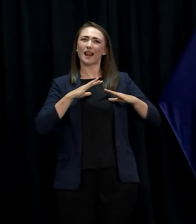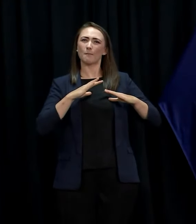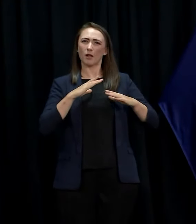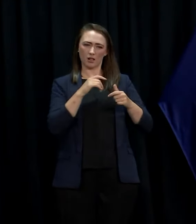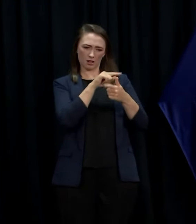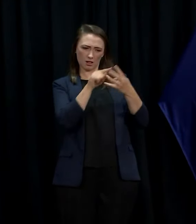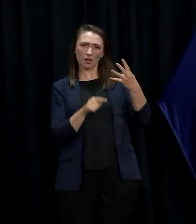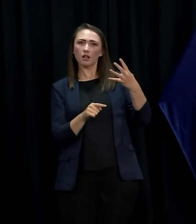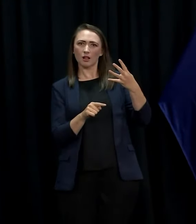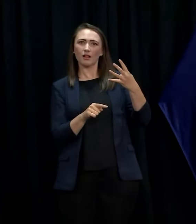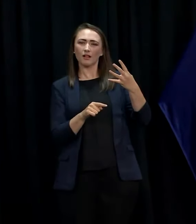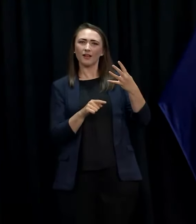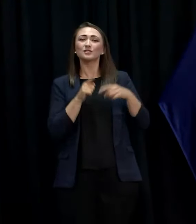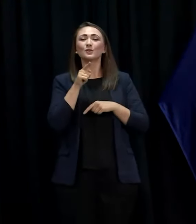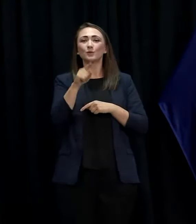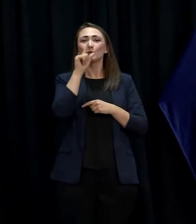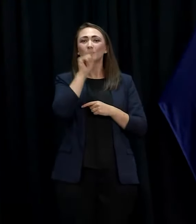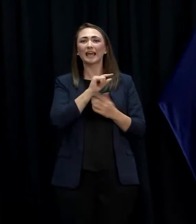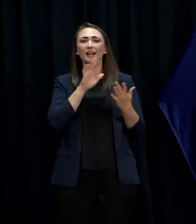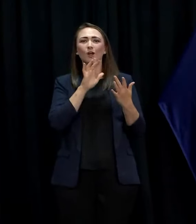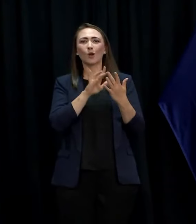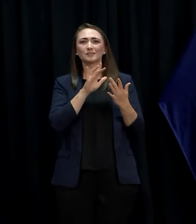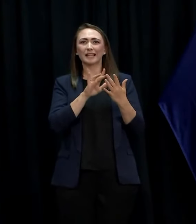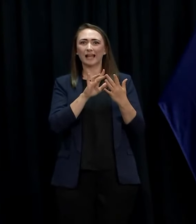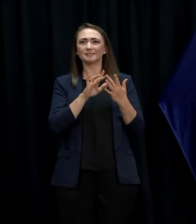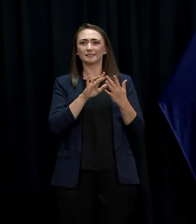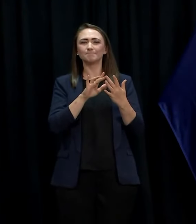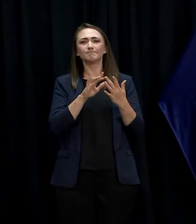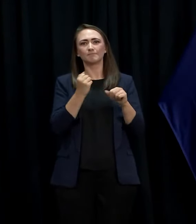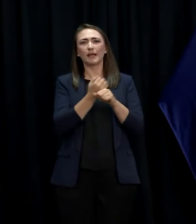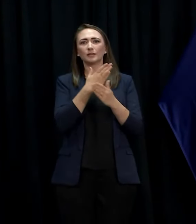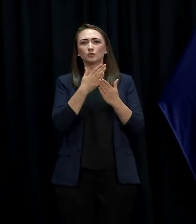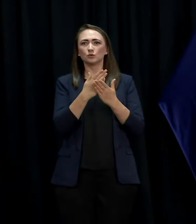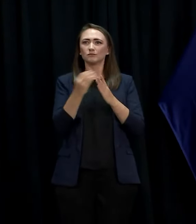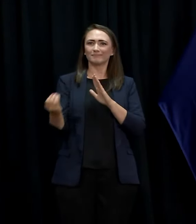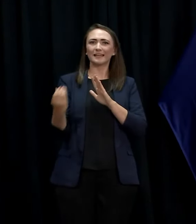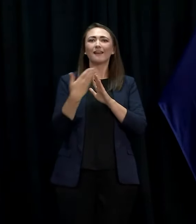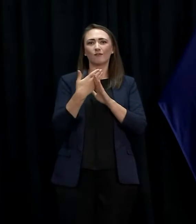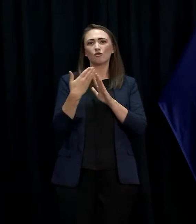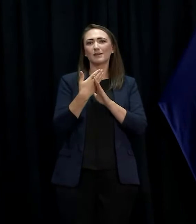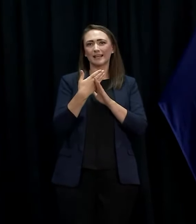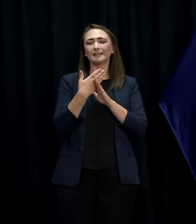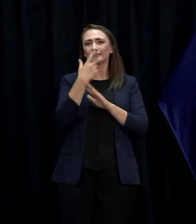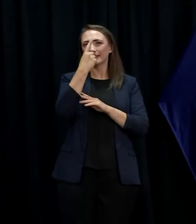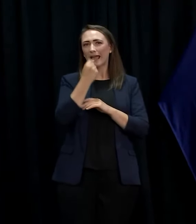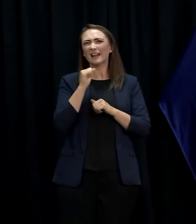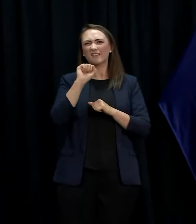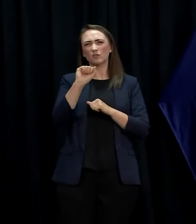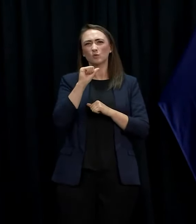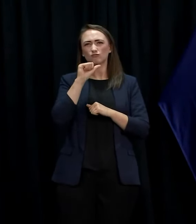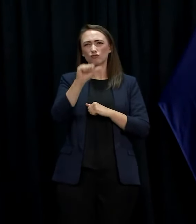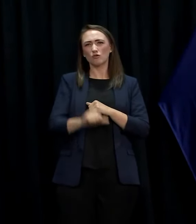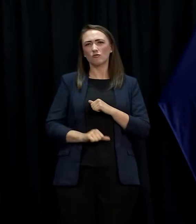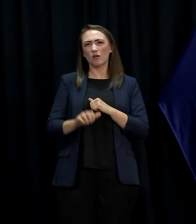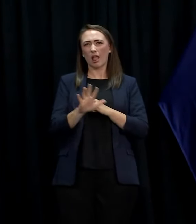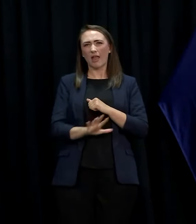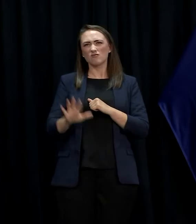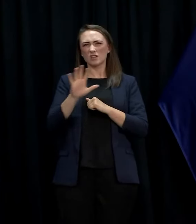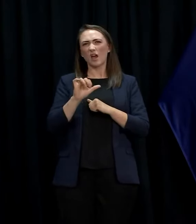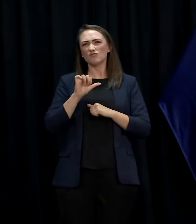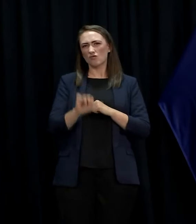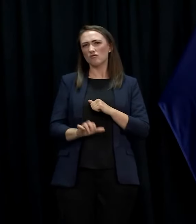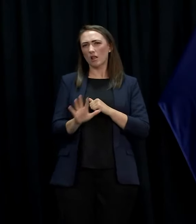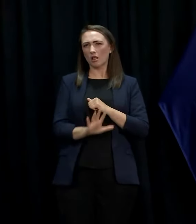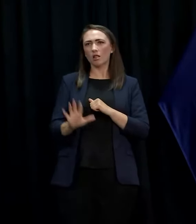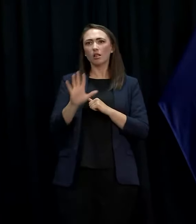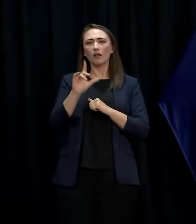assisted channel to arrange the delivery option if you're in a remote area. We are in a really good position when it comes to